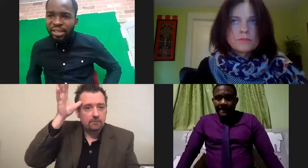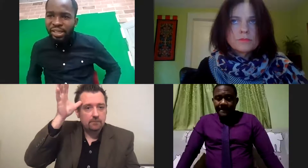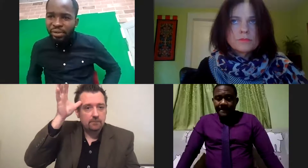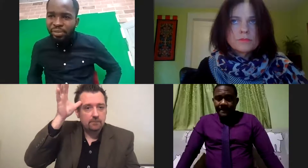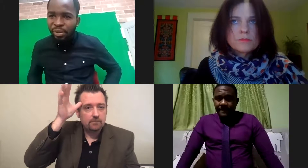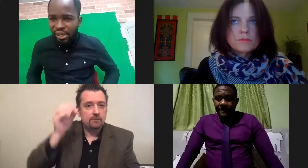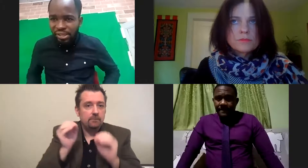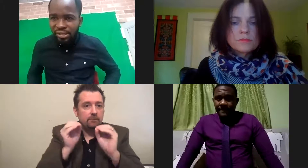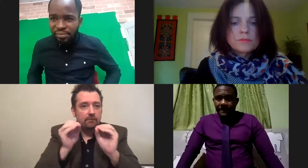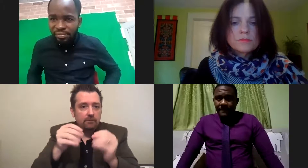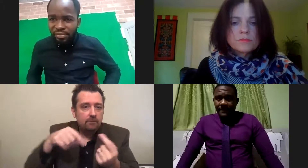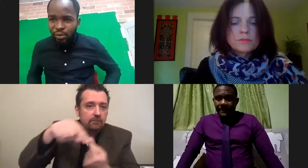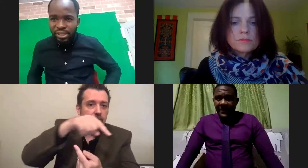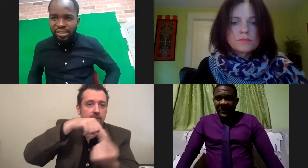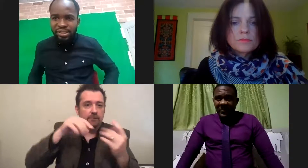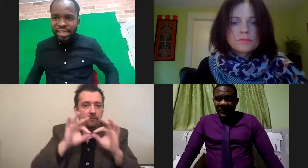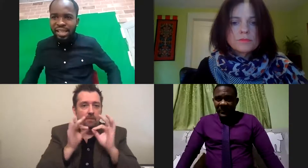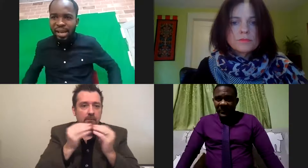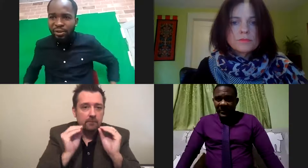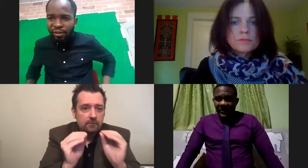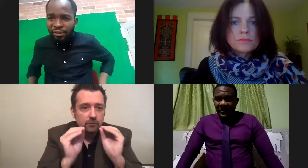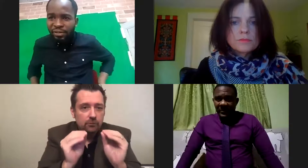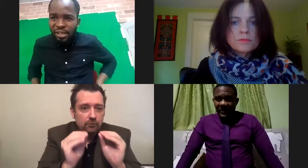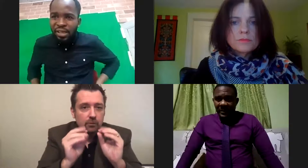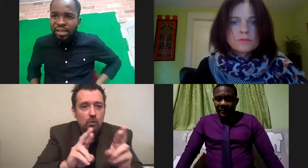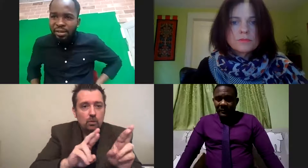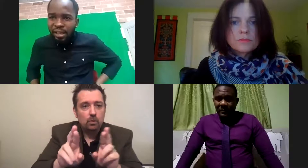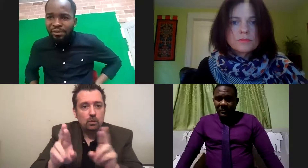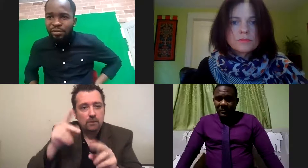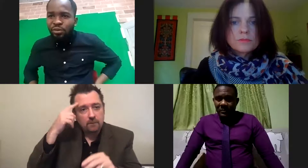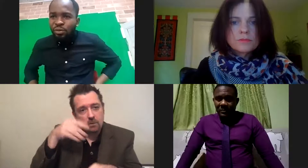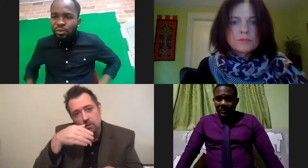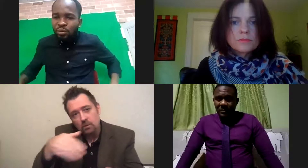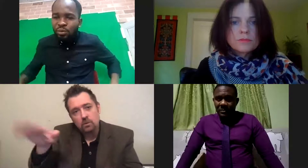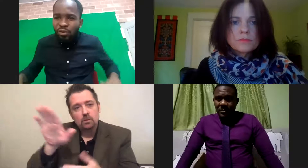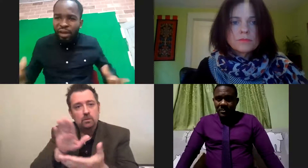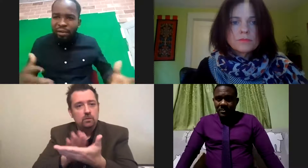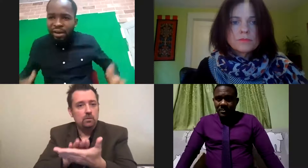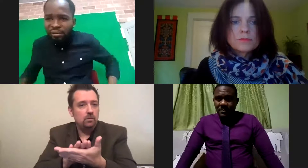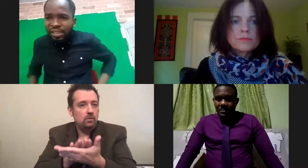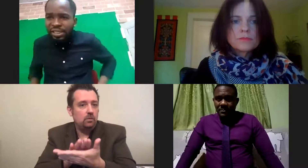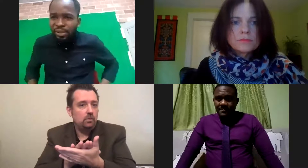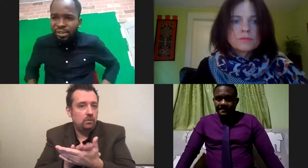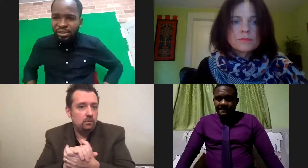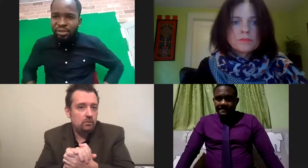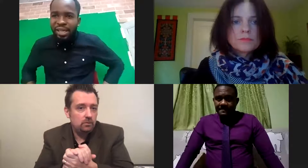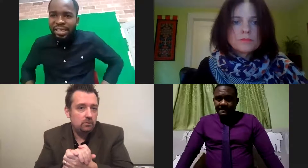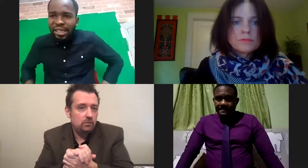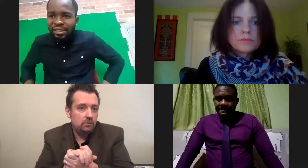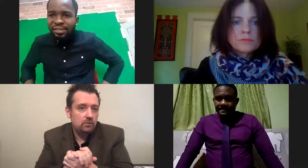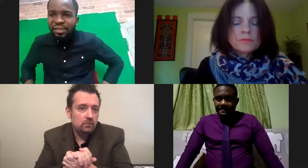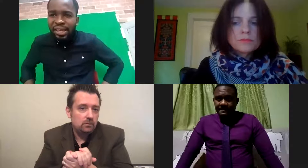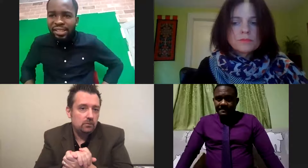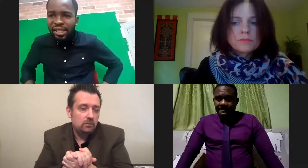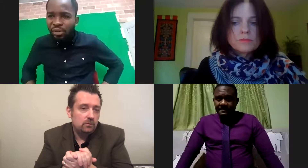by the hearing parents, which doesn't happen often. They have to move around interpreters so that they